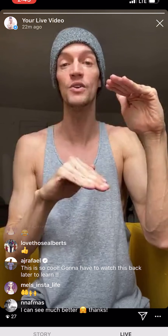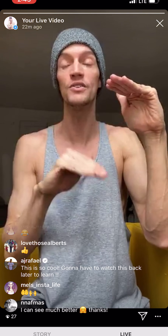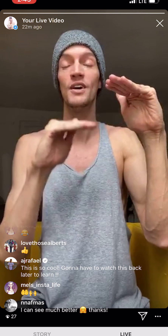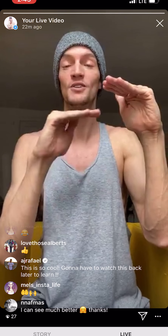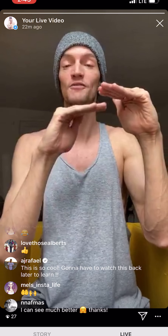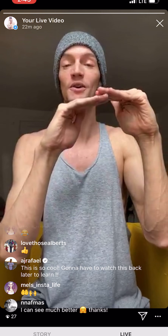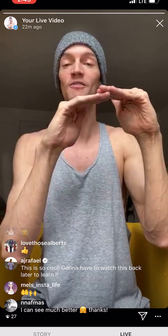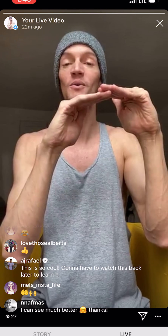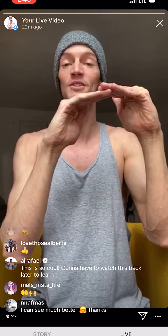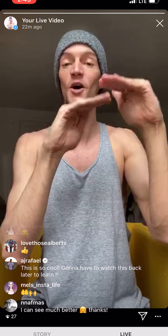So if you ever wanted to open.